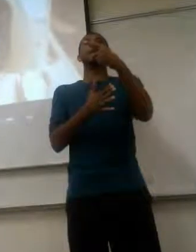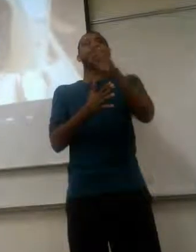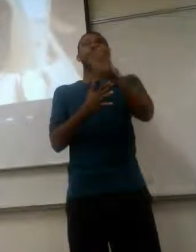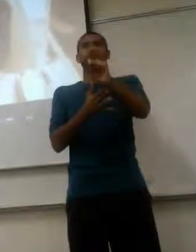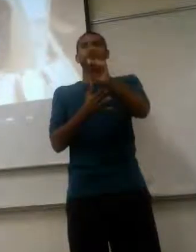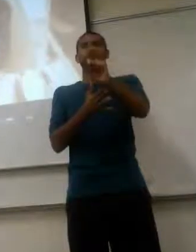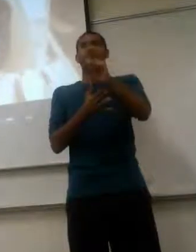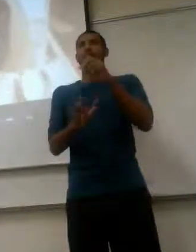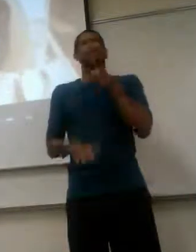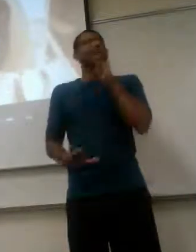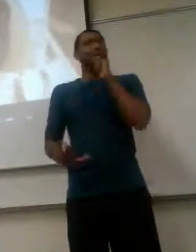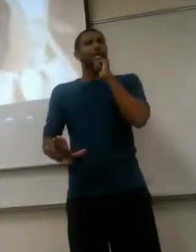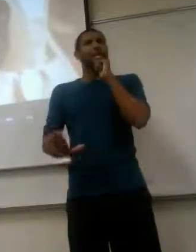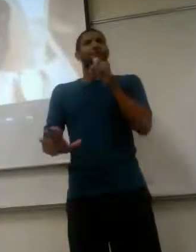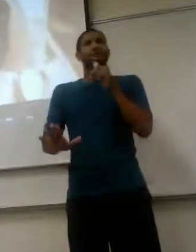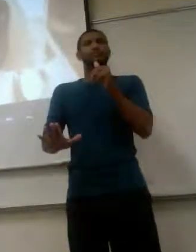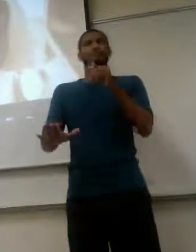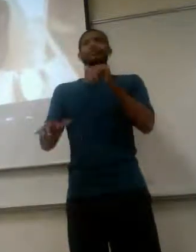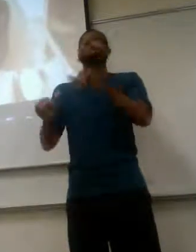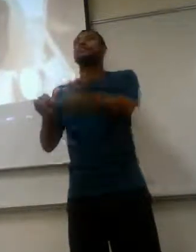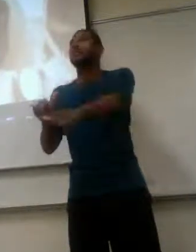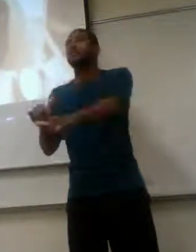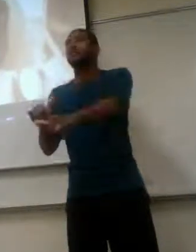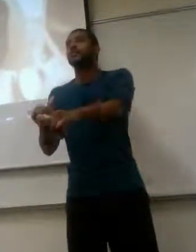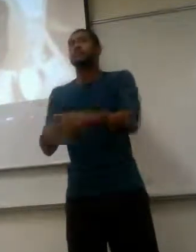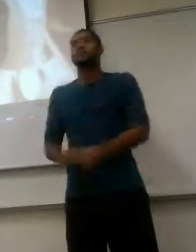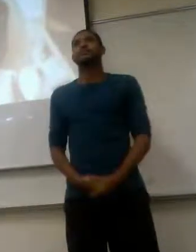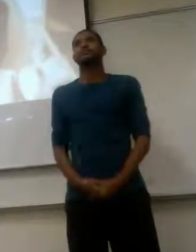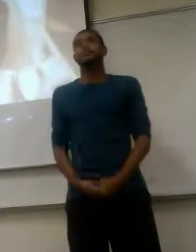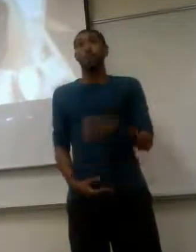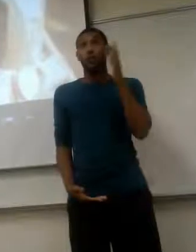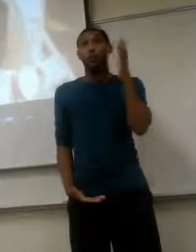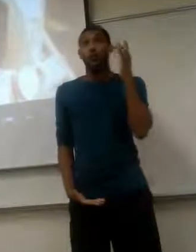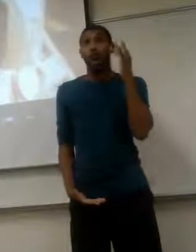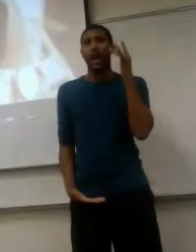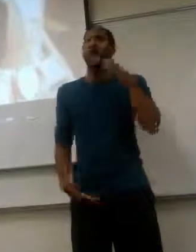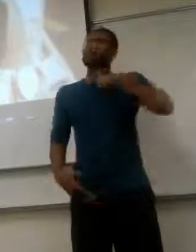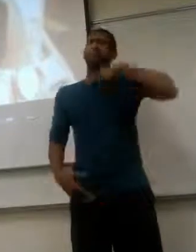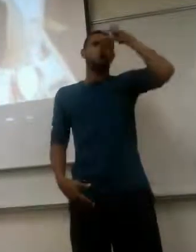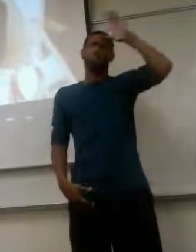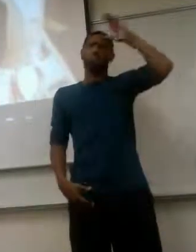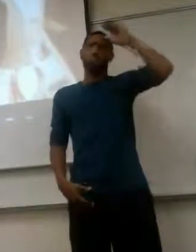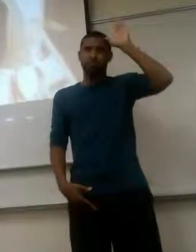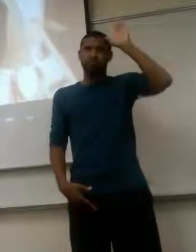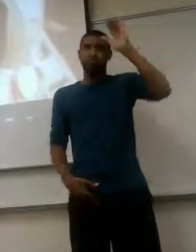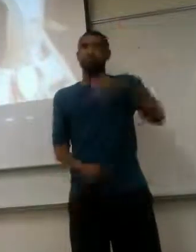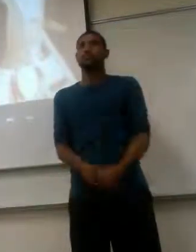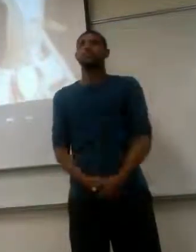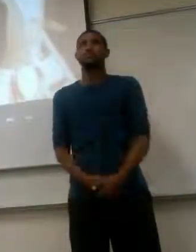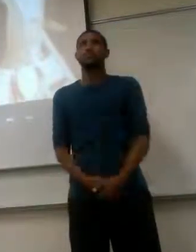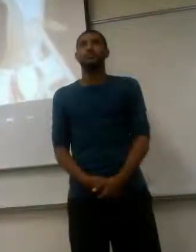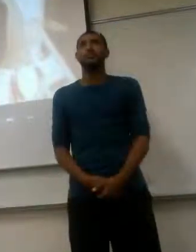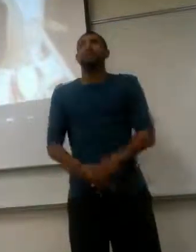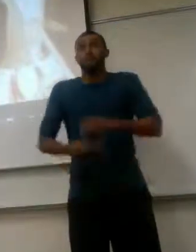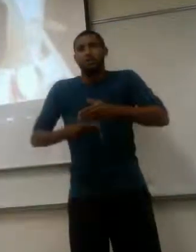Instead, because of my deliberate ways, even as an infant, everyone called me Slow.